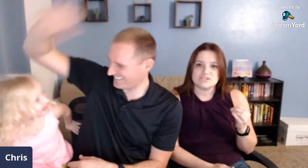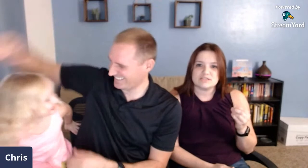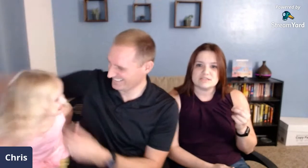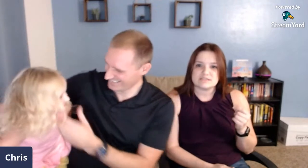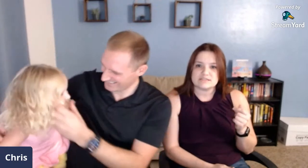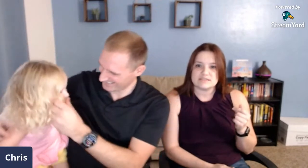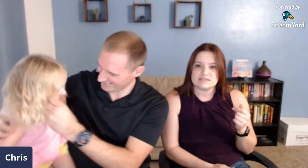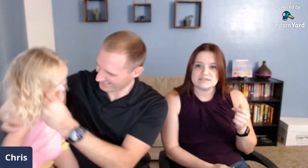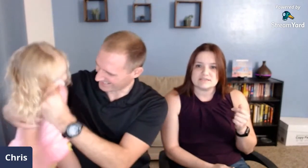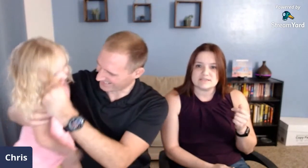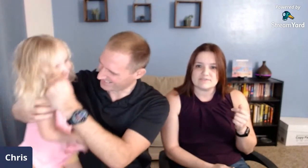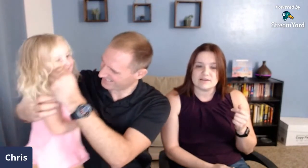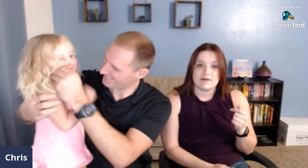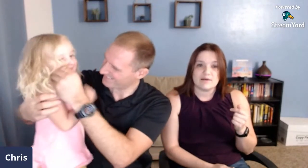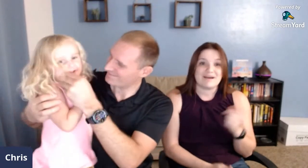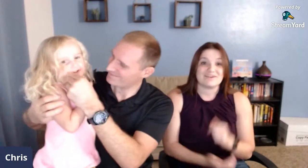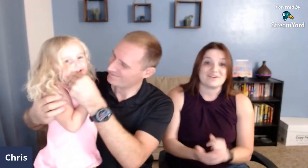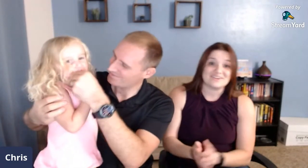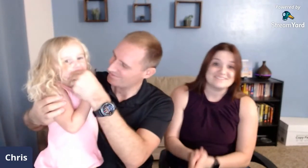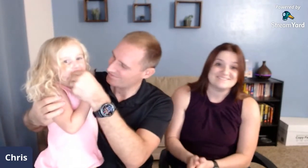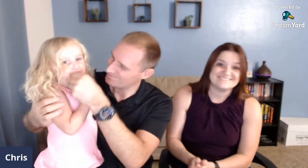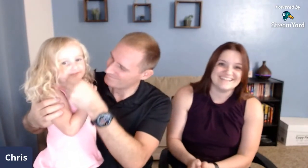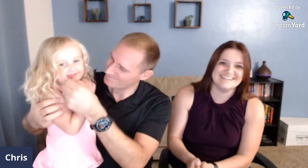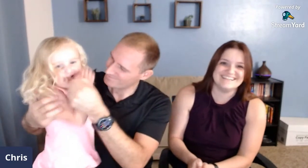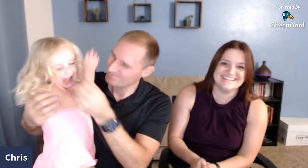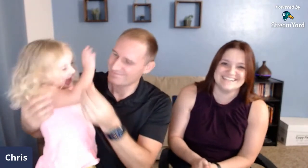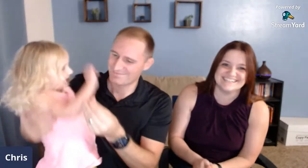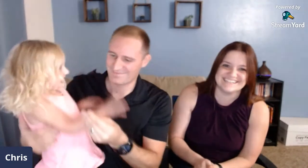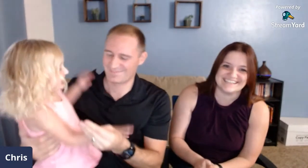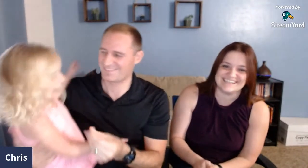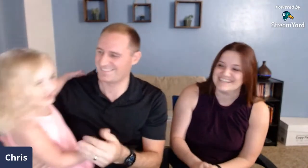You mentioned different. My daughter.